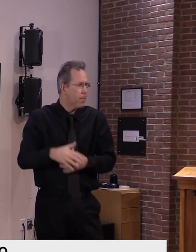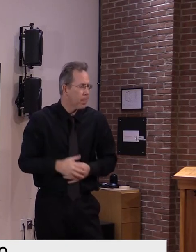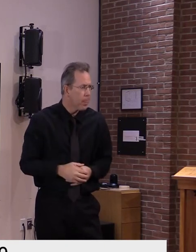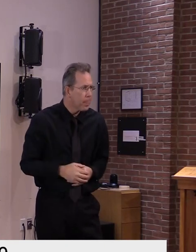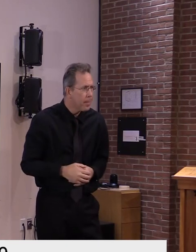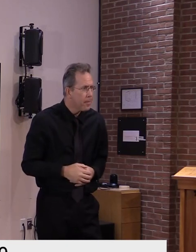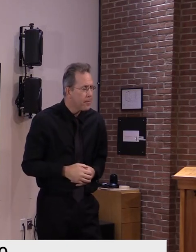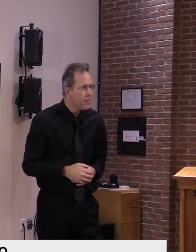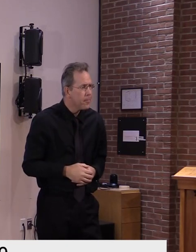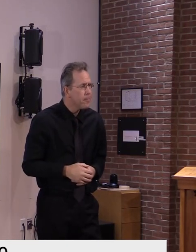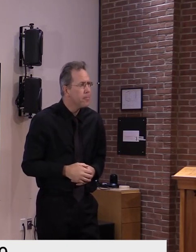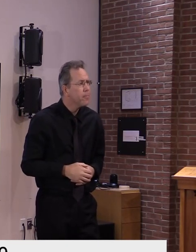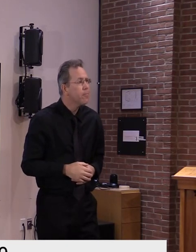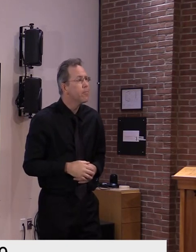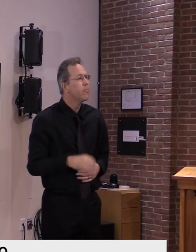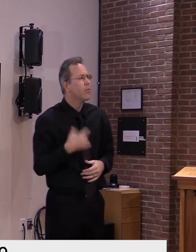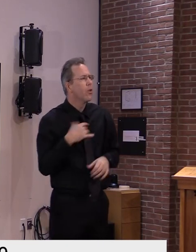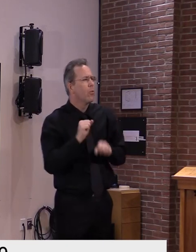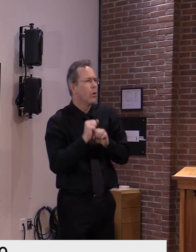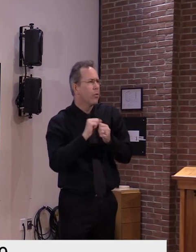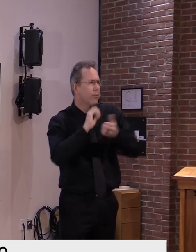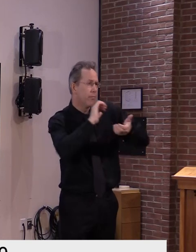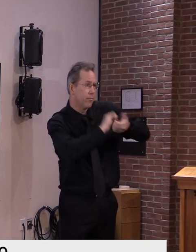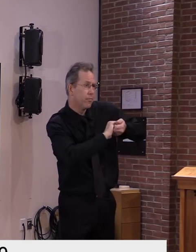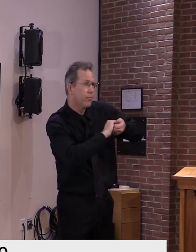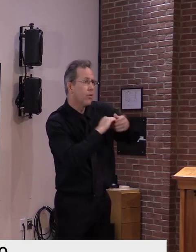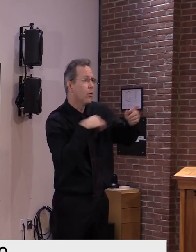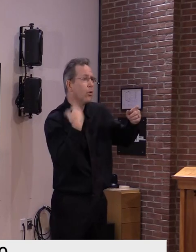to obtain more of our promised allotment.